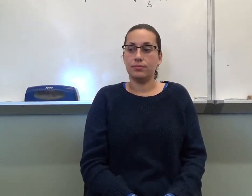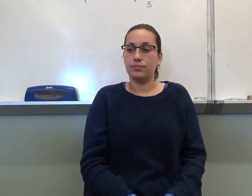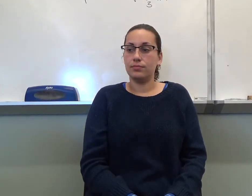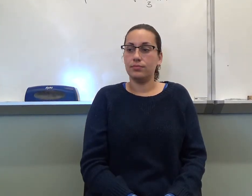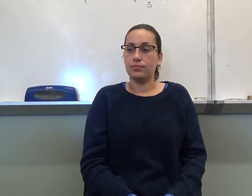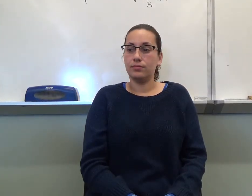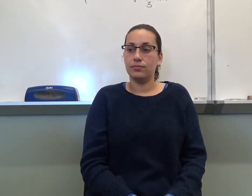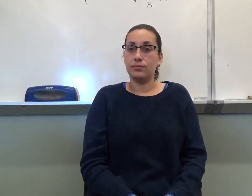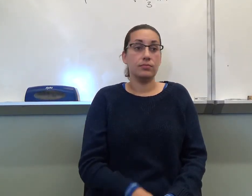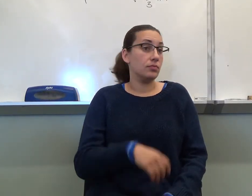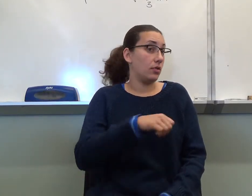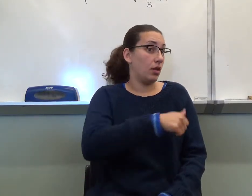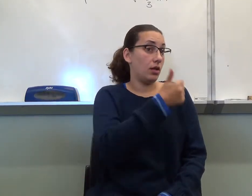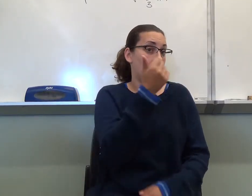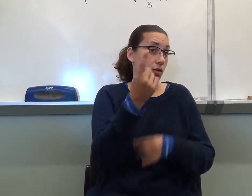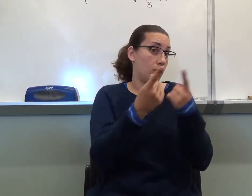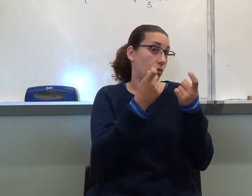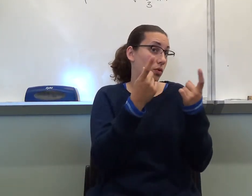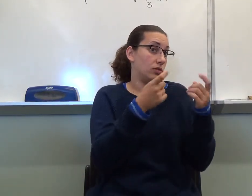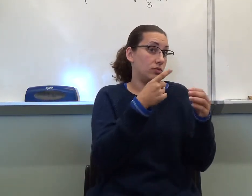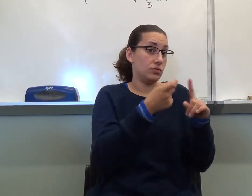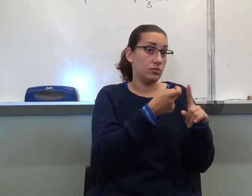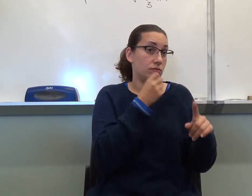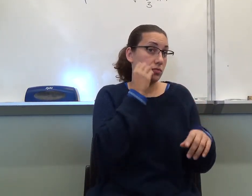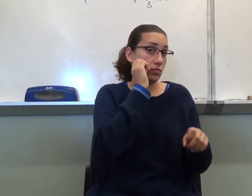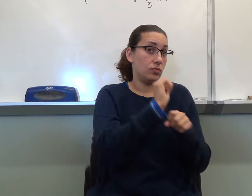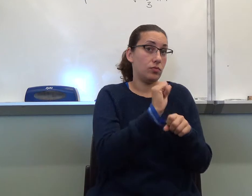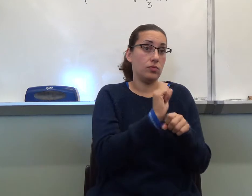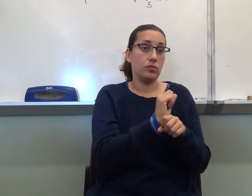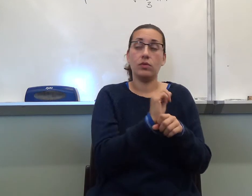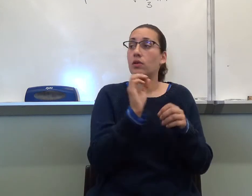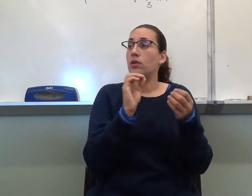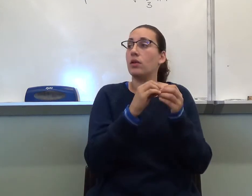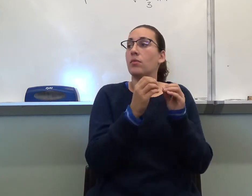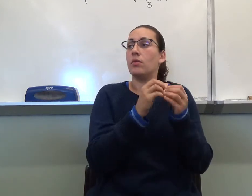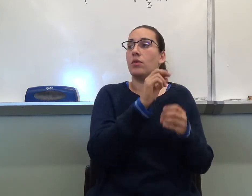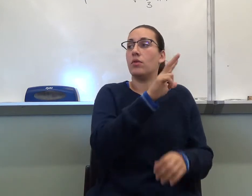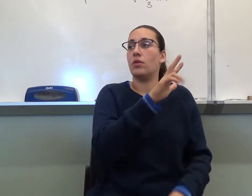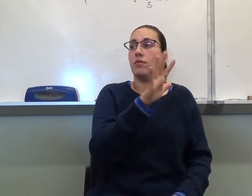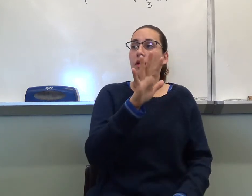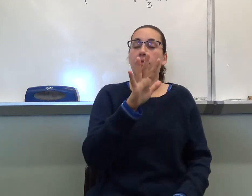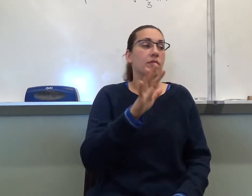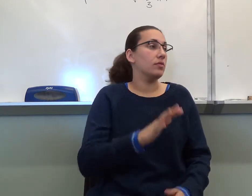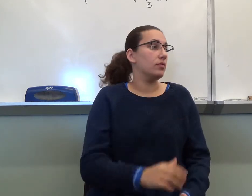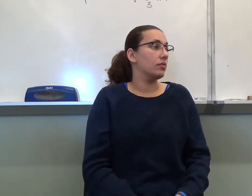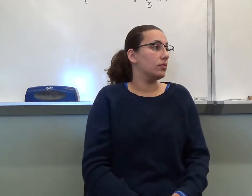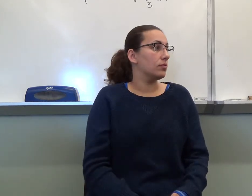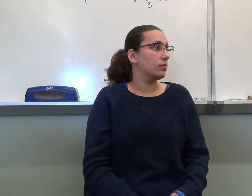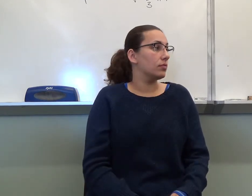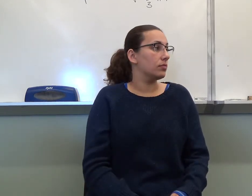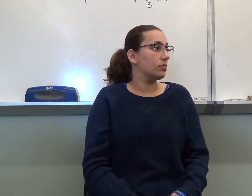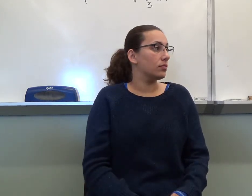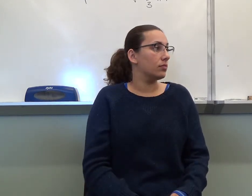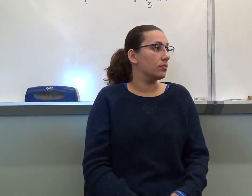Any other questions on the homework? 35? 25? 35. 35. On that one, is that in all scenarios? I mean,